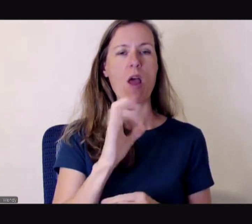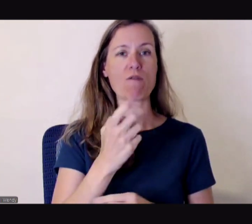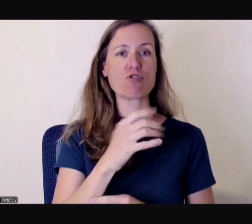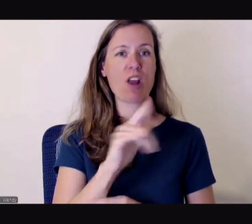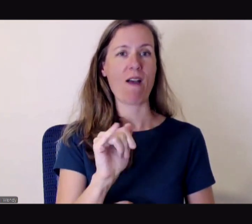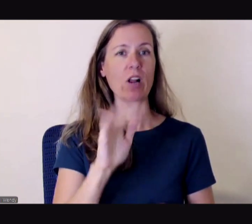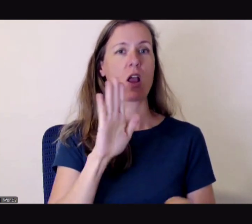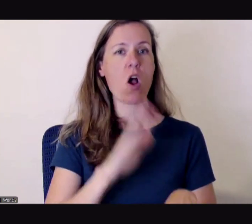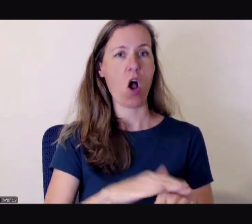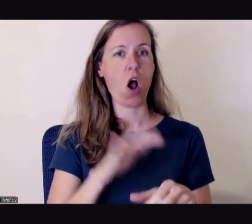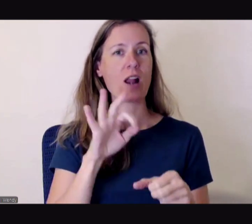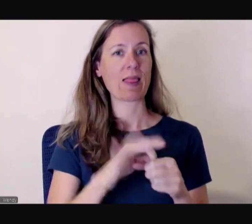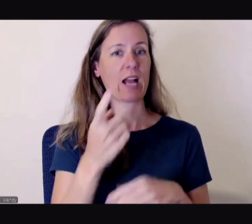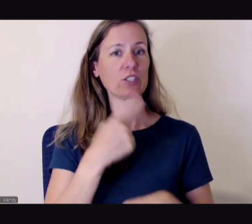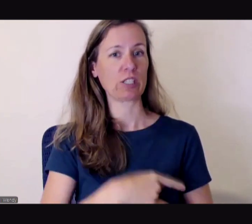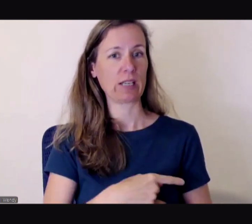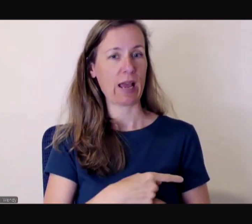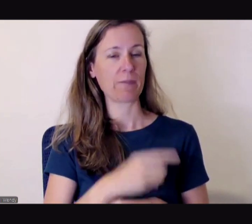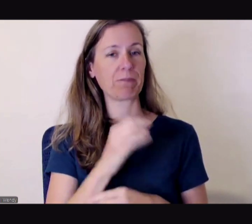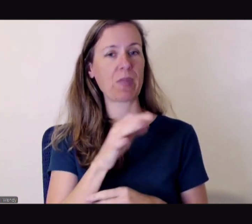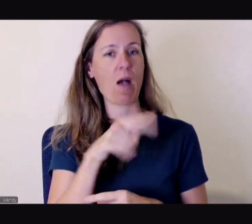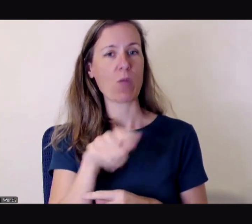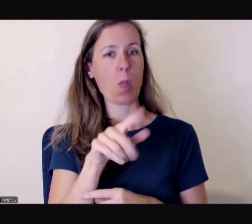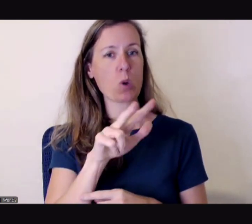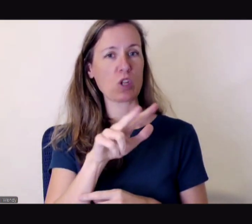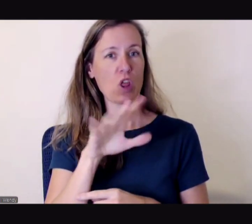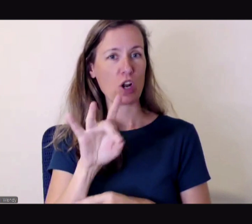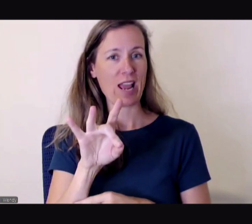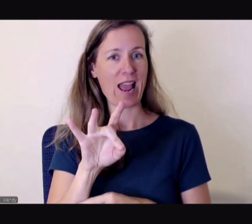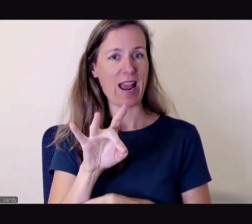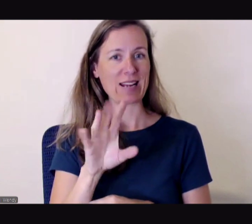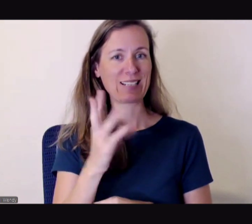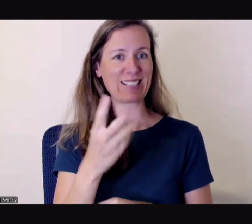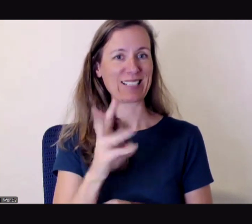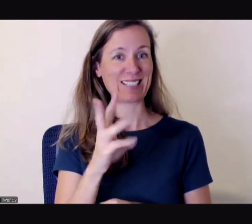of them were under the age of 18. It was quite impressive.